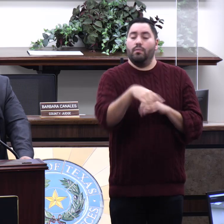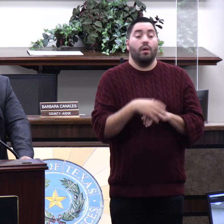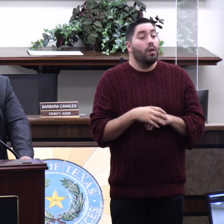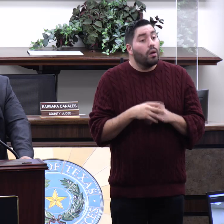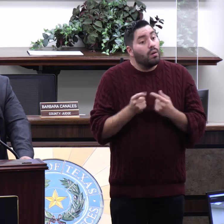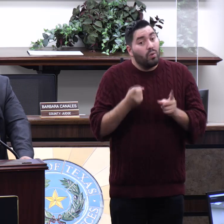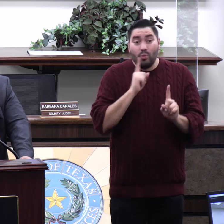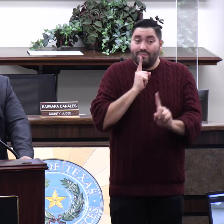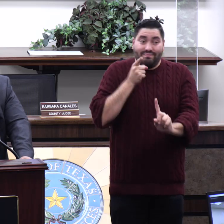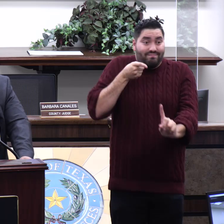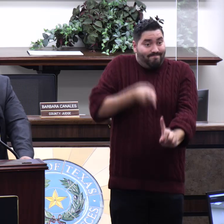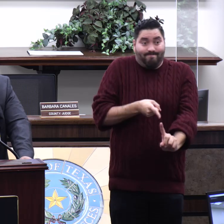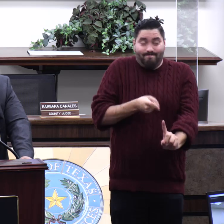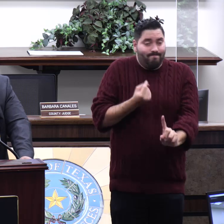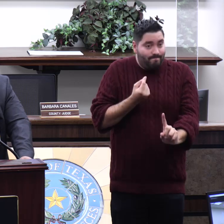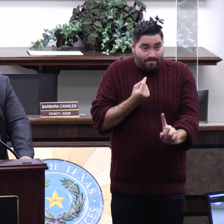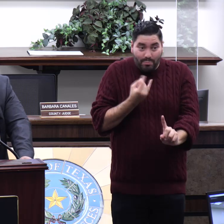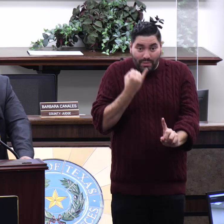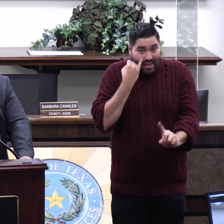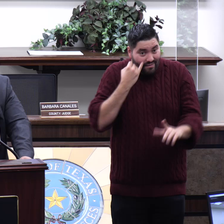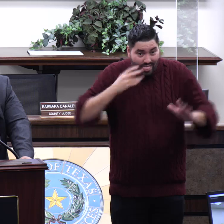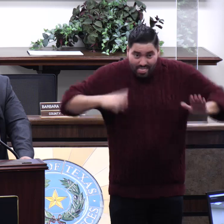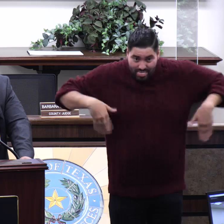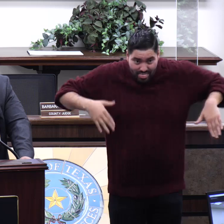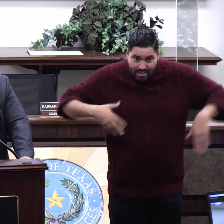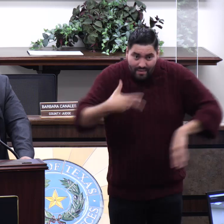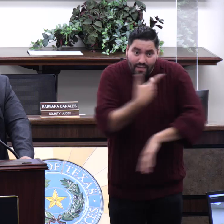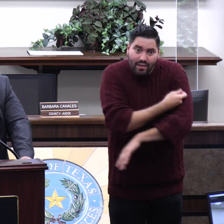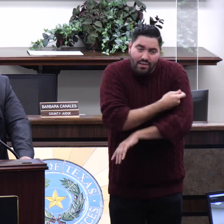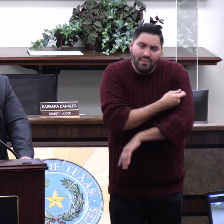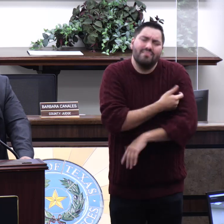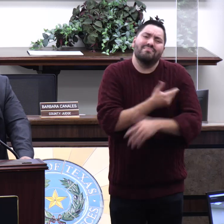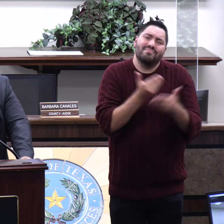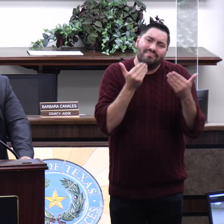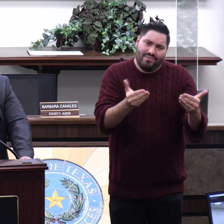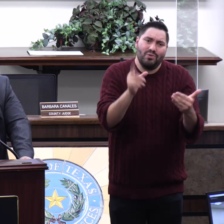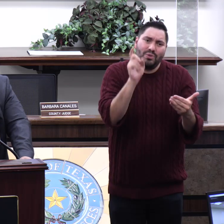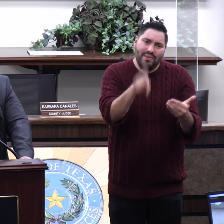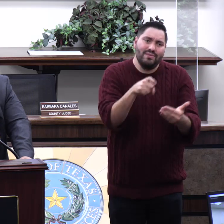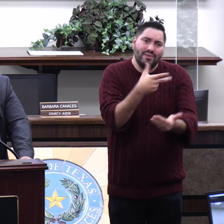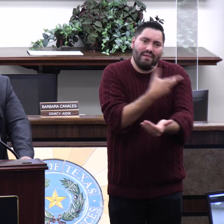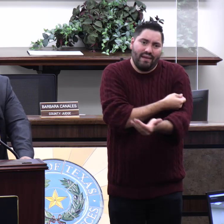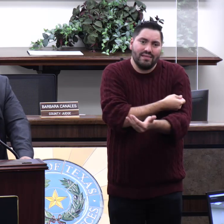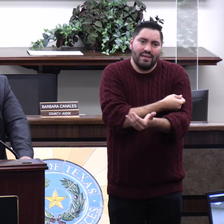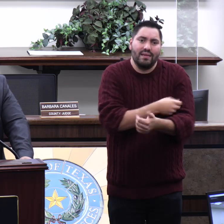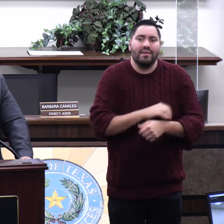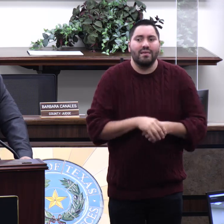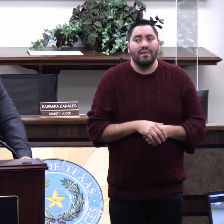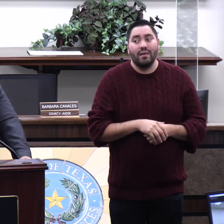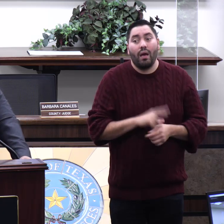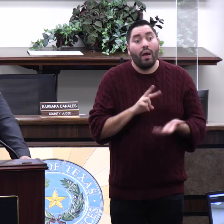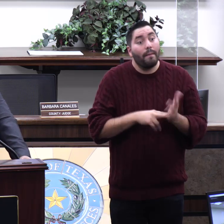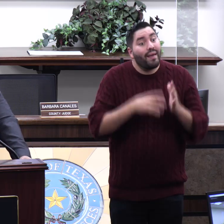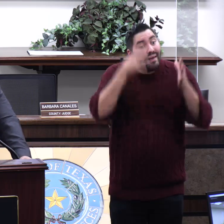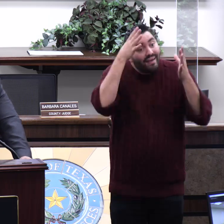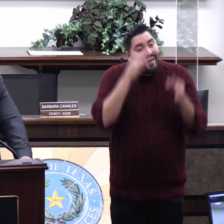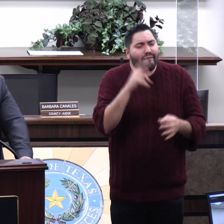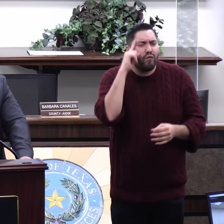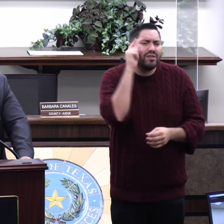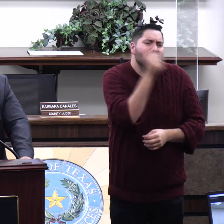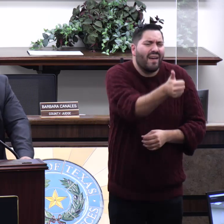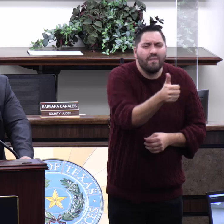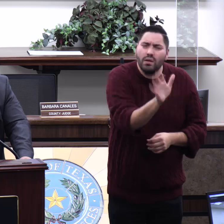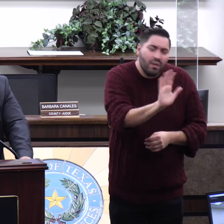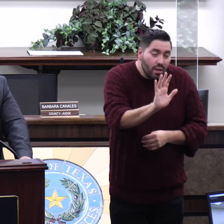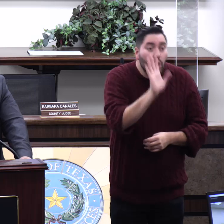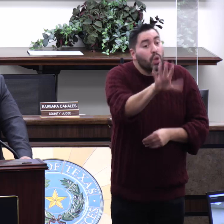line message is, if you're not vaccinated, you need to get vaccinated. It's not just a choice you make for yourself, it's a choice you